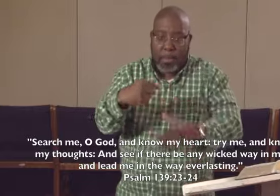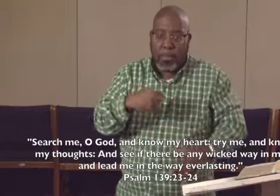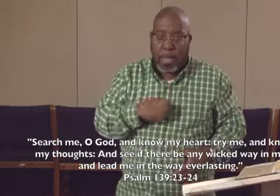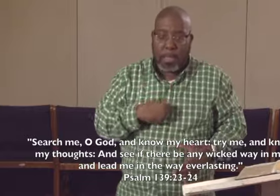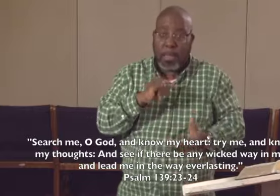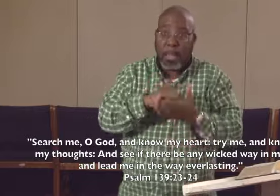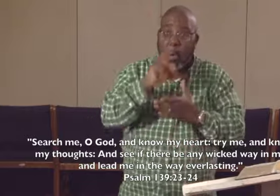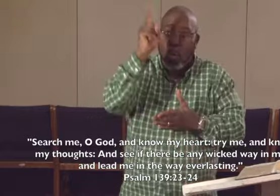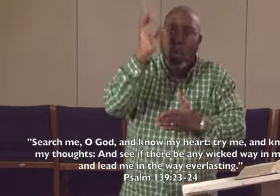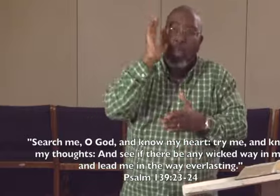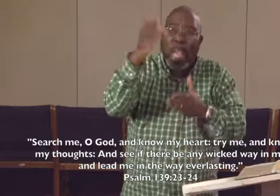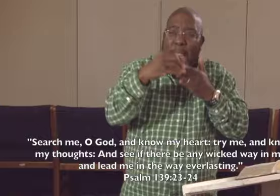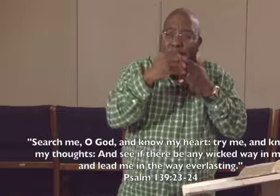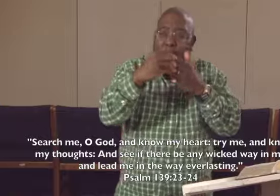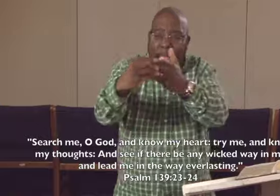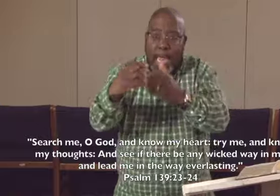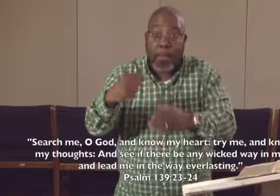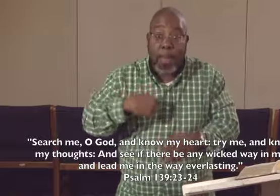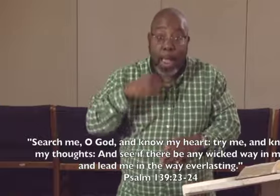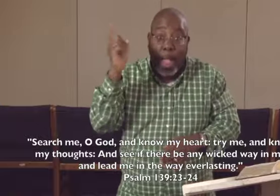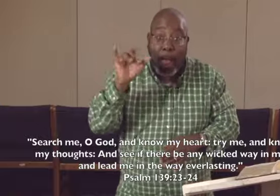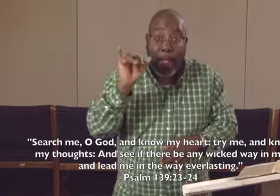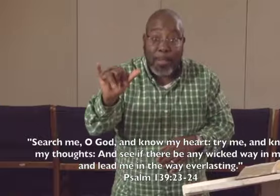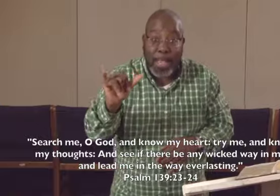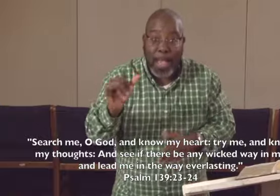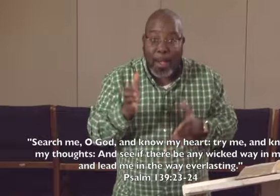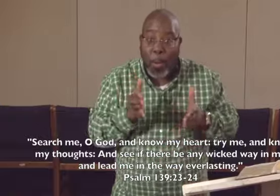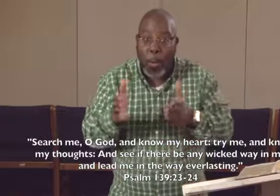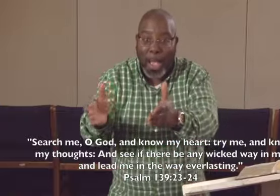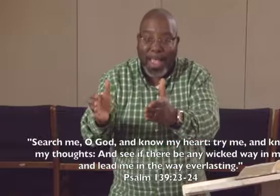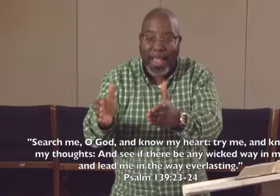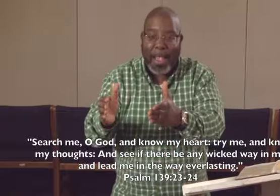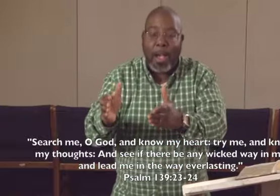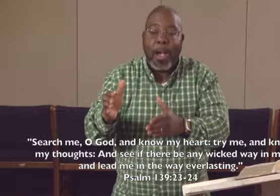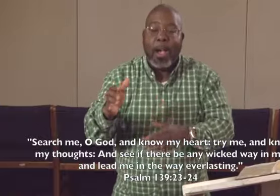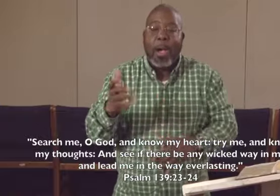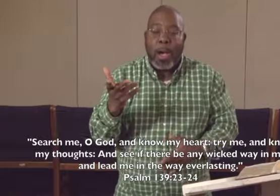me, and lead me in the way everlasting."